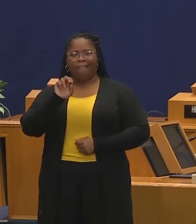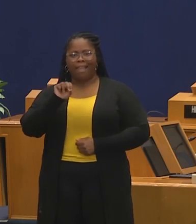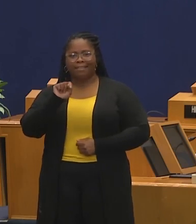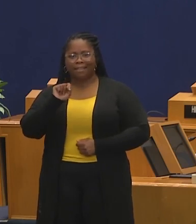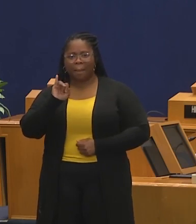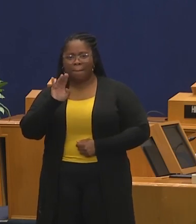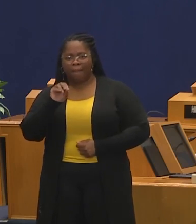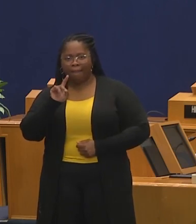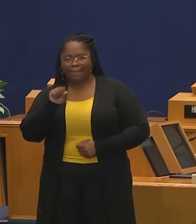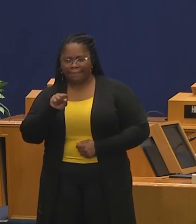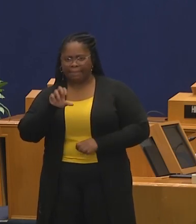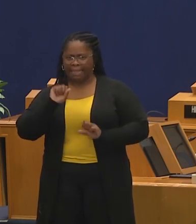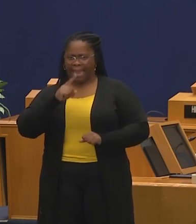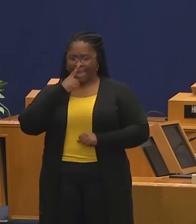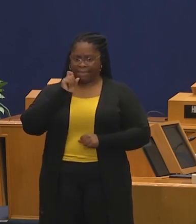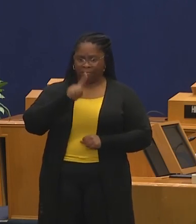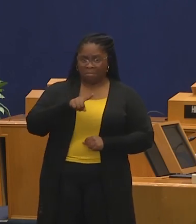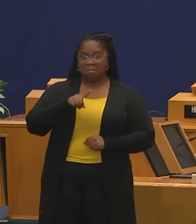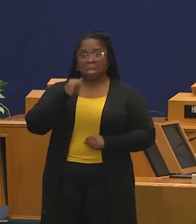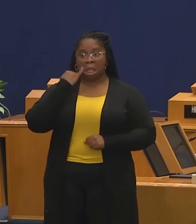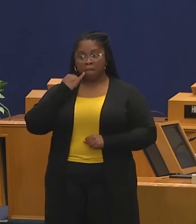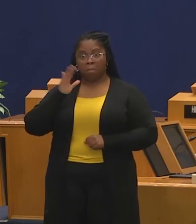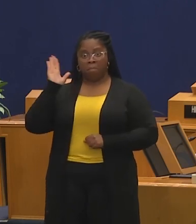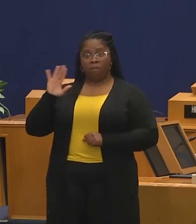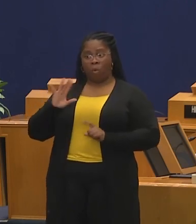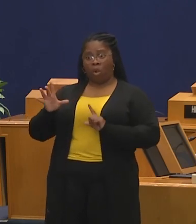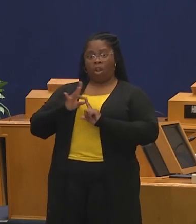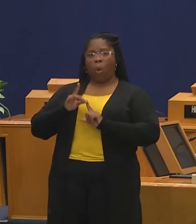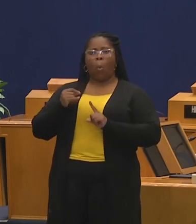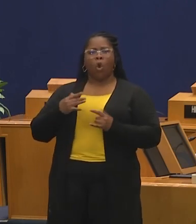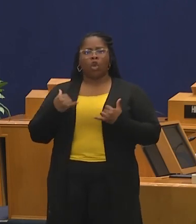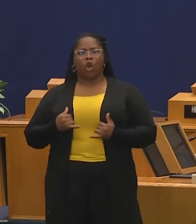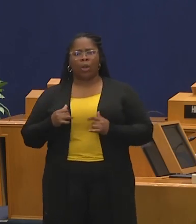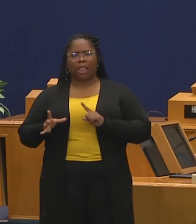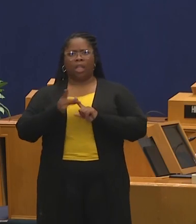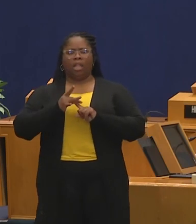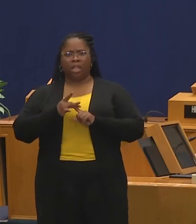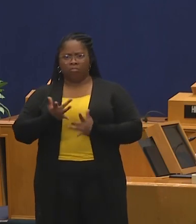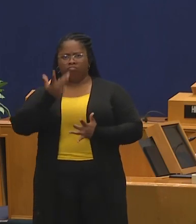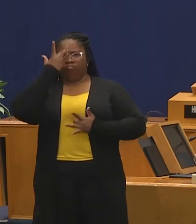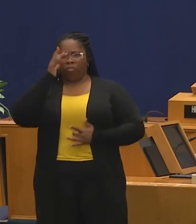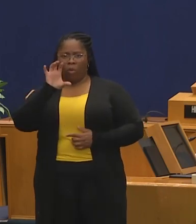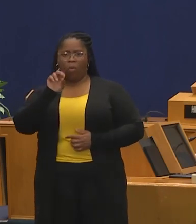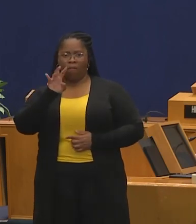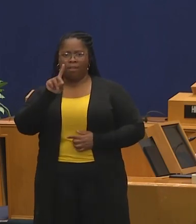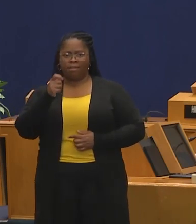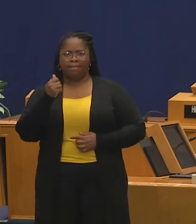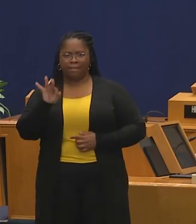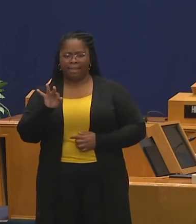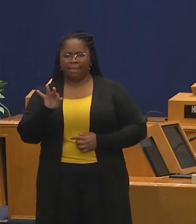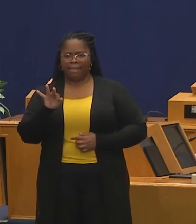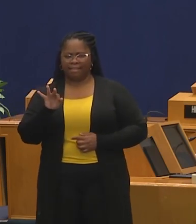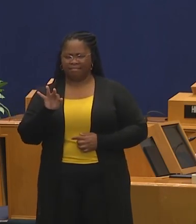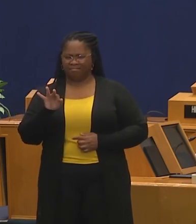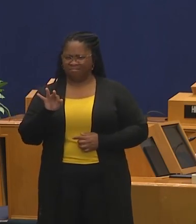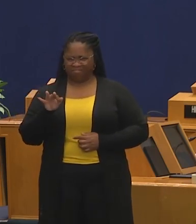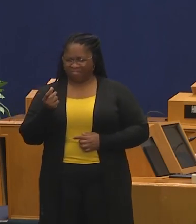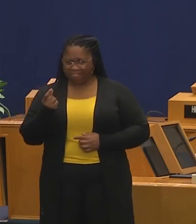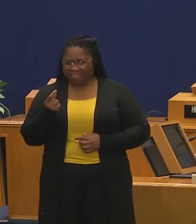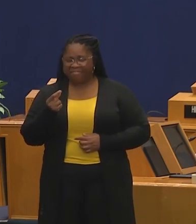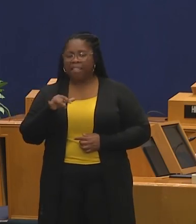both current and past infections in any of the people that are participating in the study. This gives us